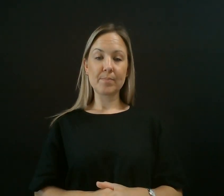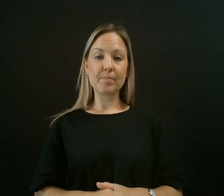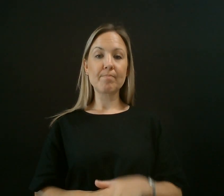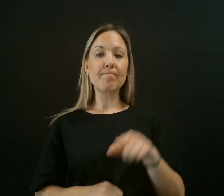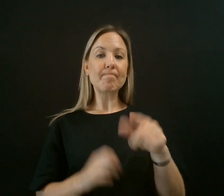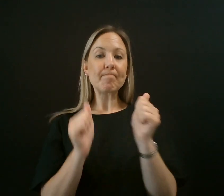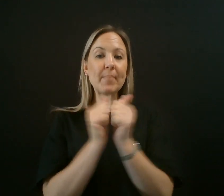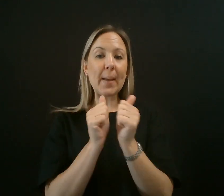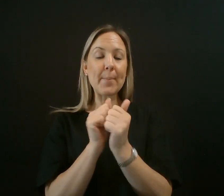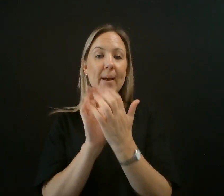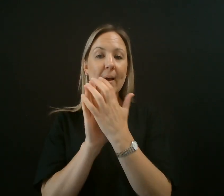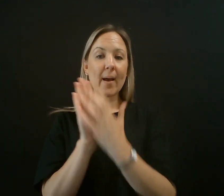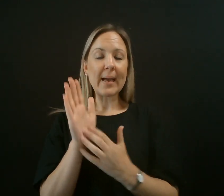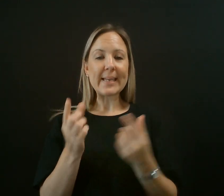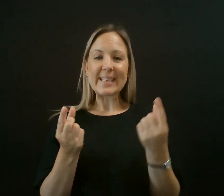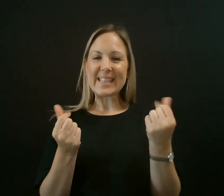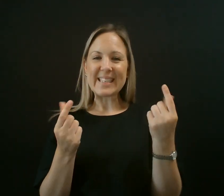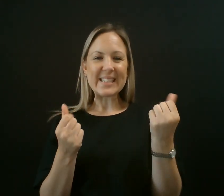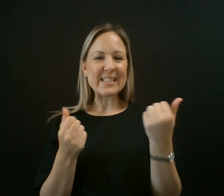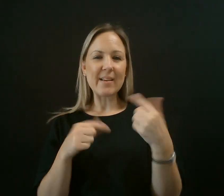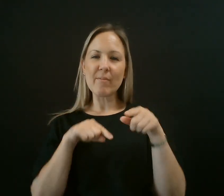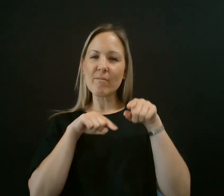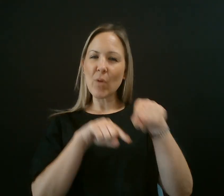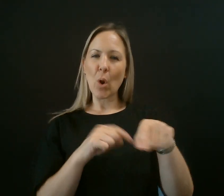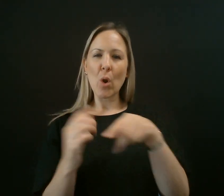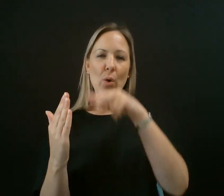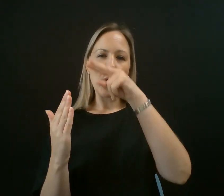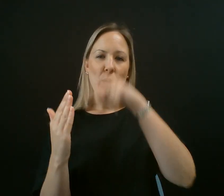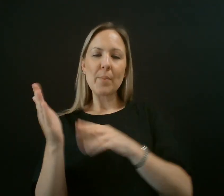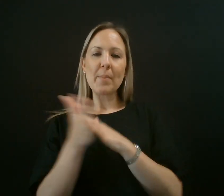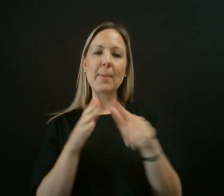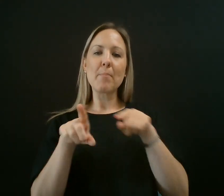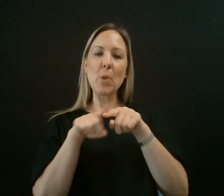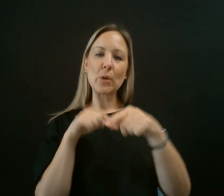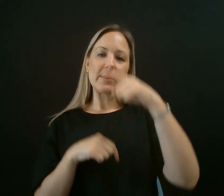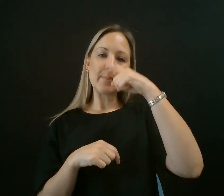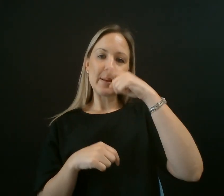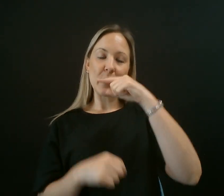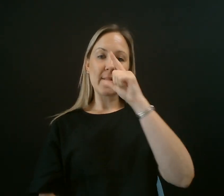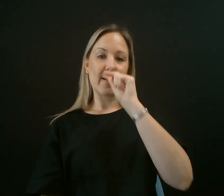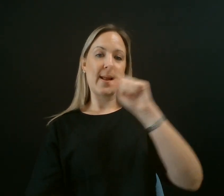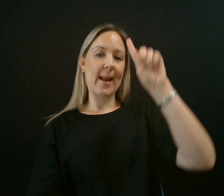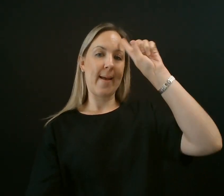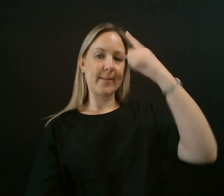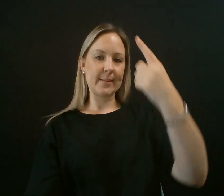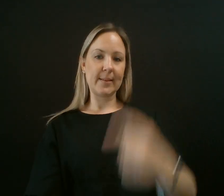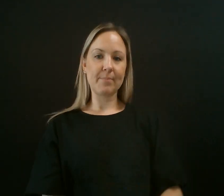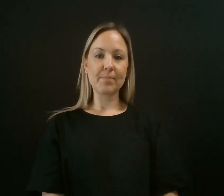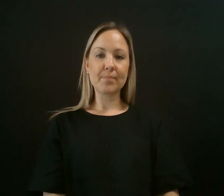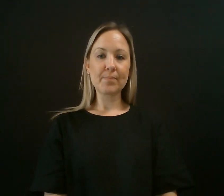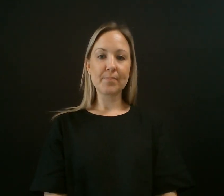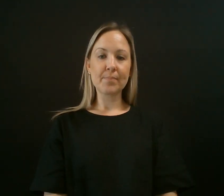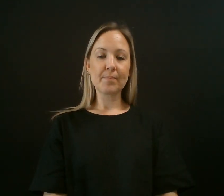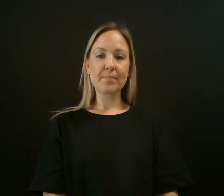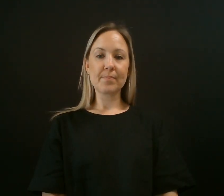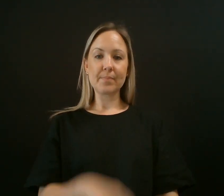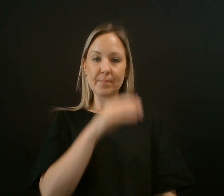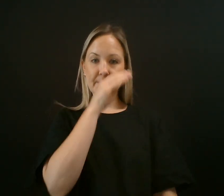is written in an easy-to-read format so that most people can understand the words. This sheet is about